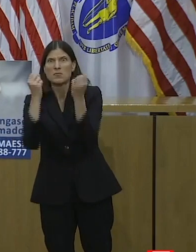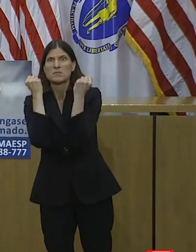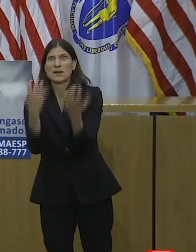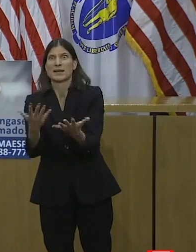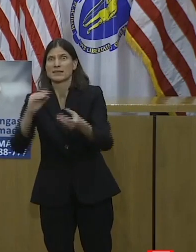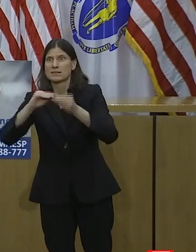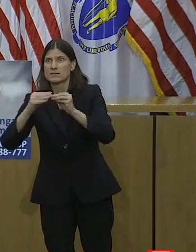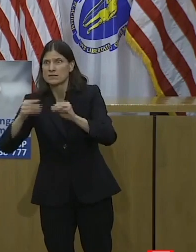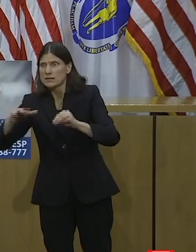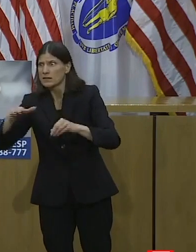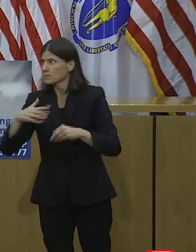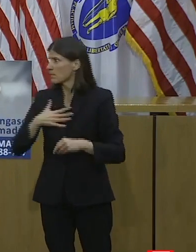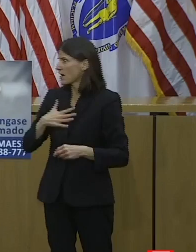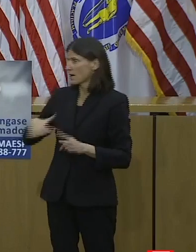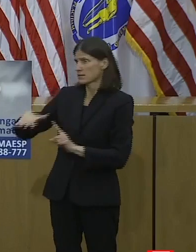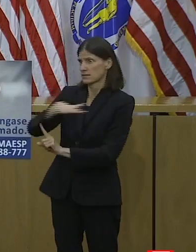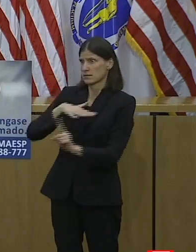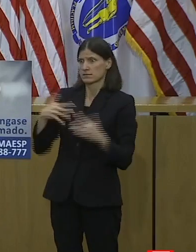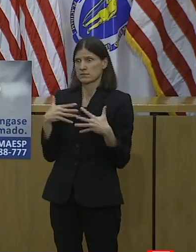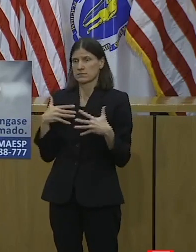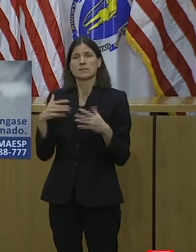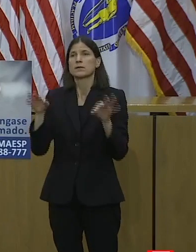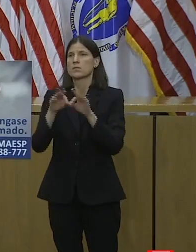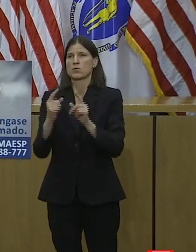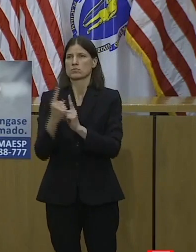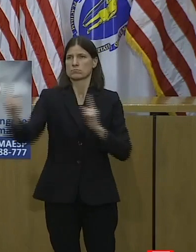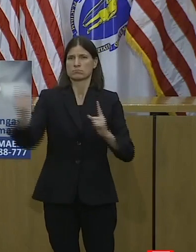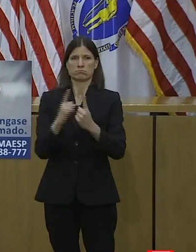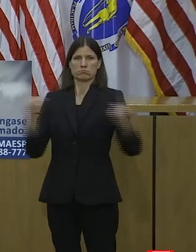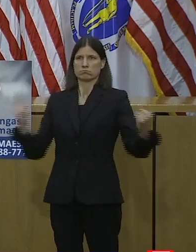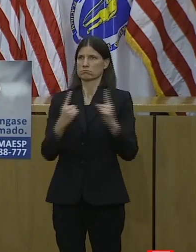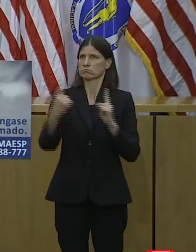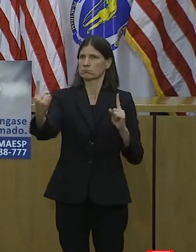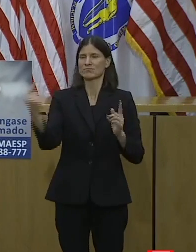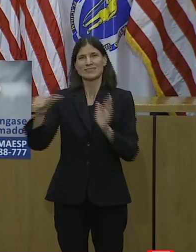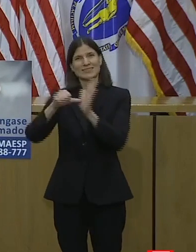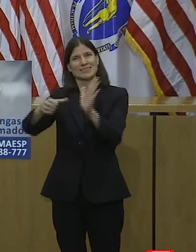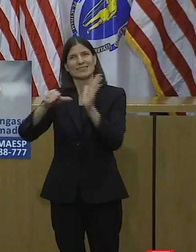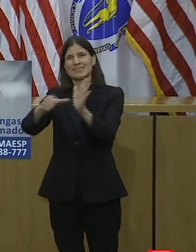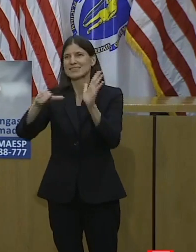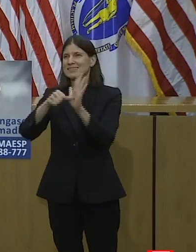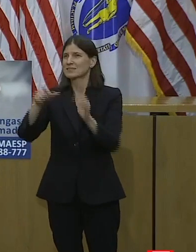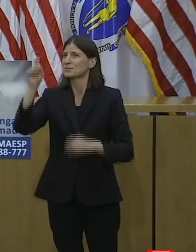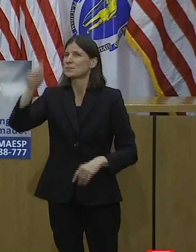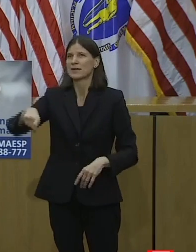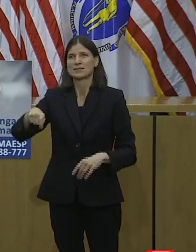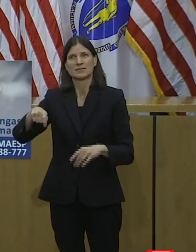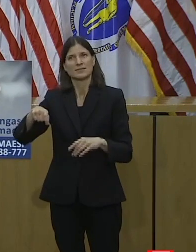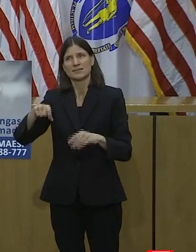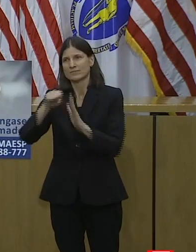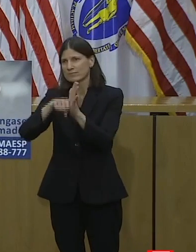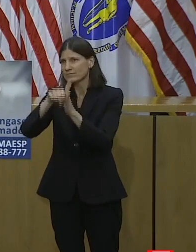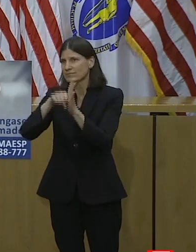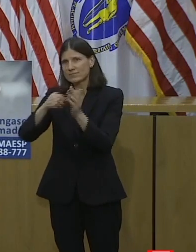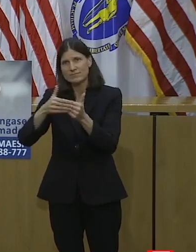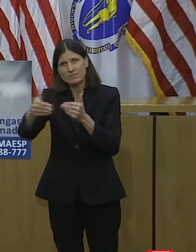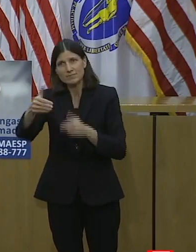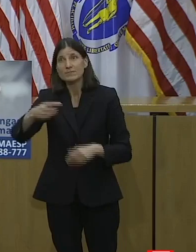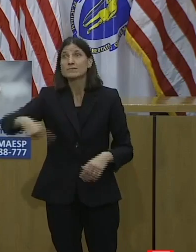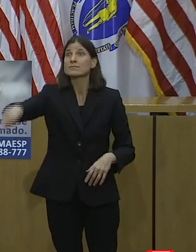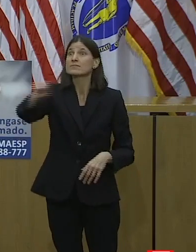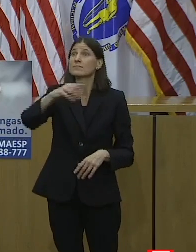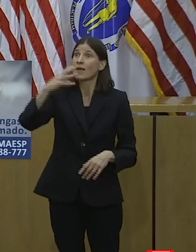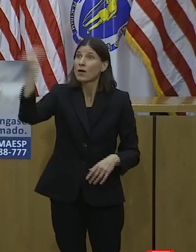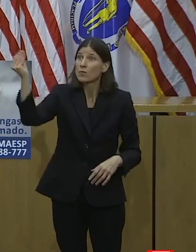personal hygiene and the like. What you don't want, right, is to raise such a level of fear and anxiety, but